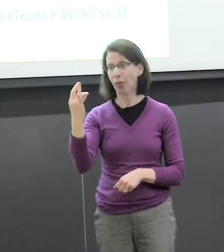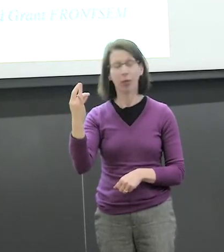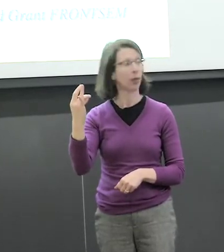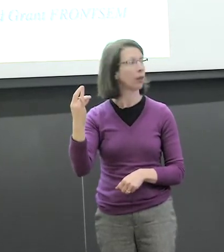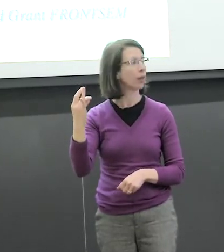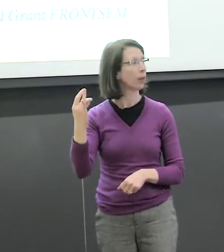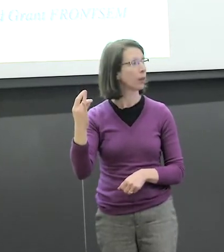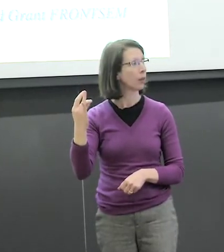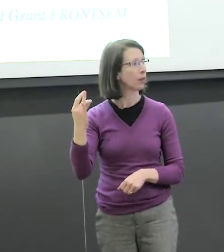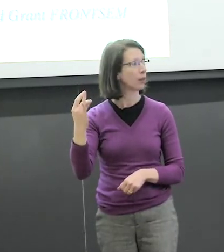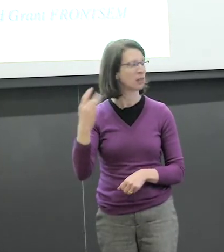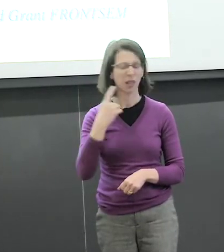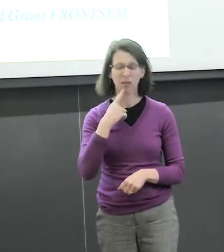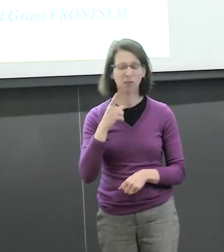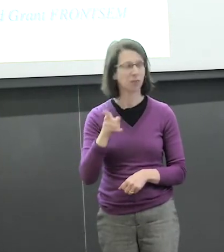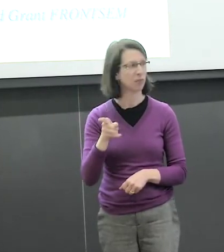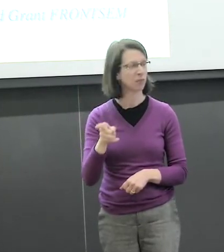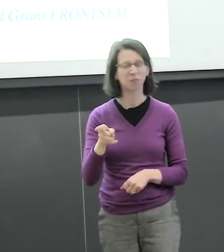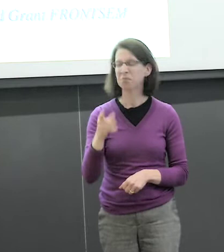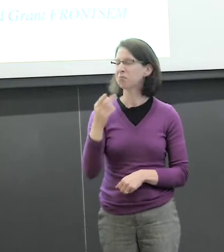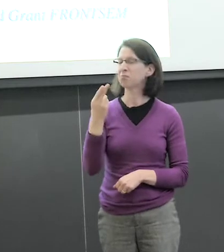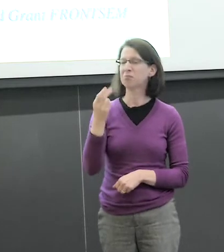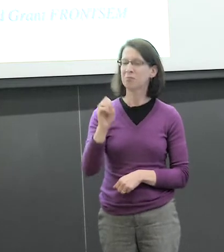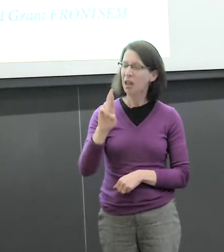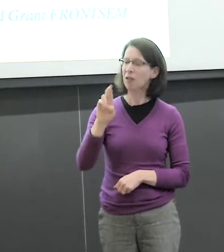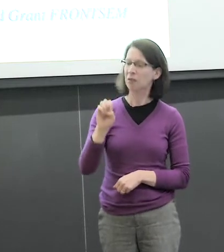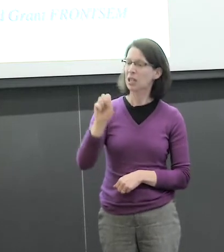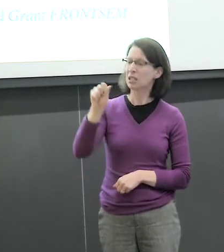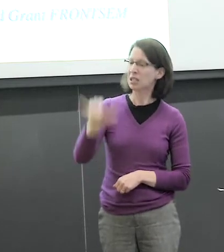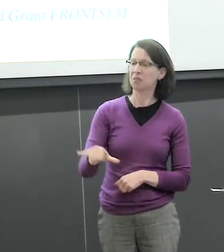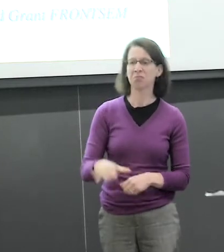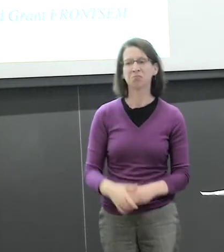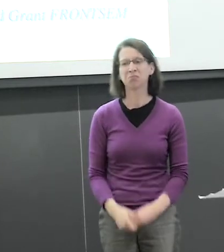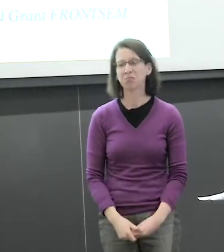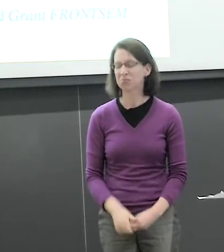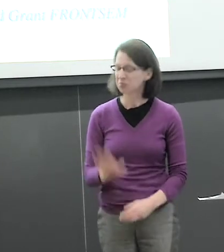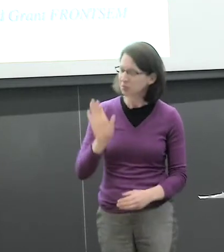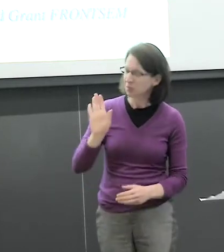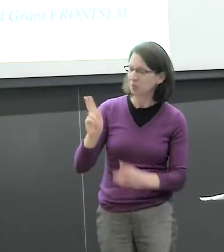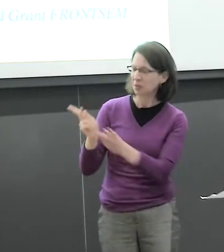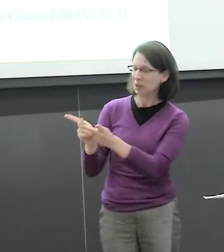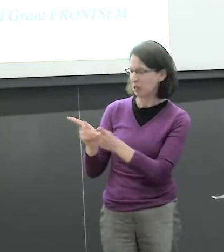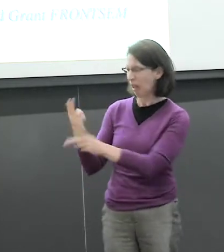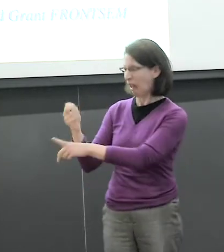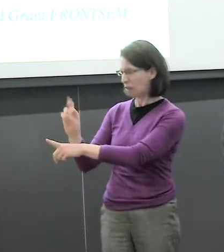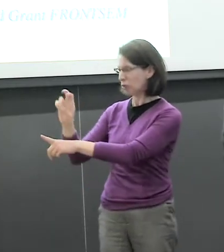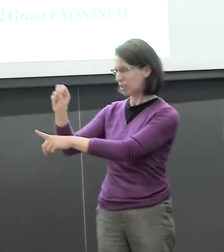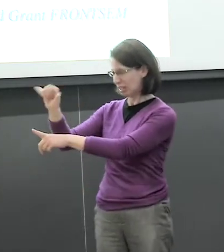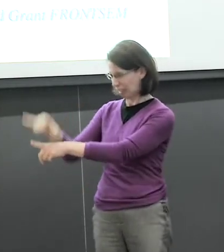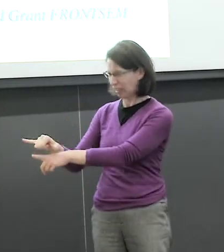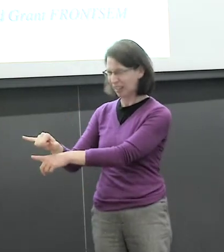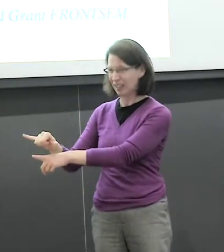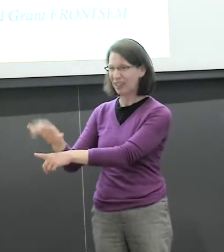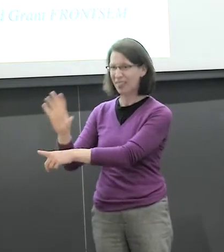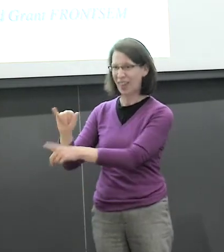him as heresiac, his positions. And